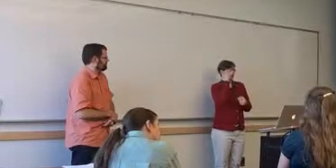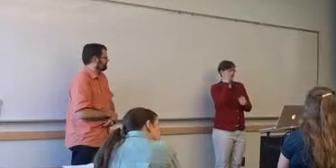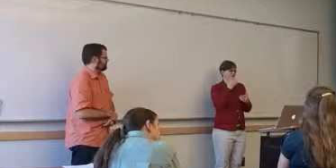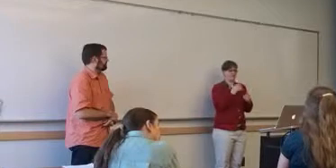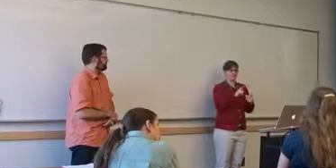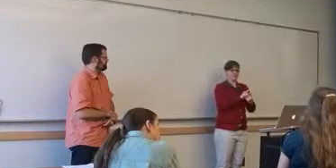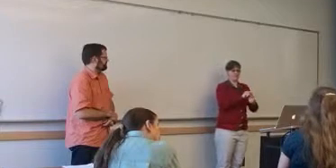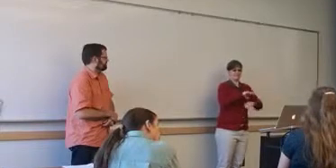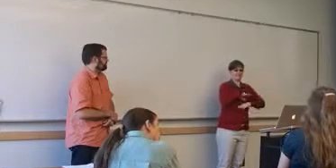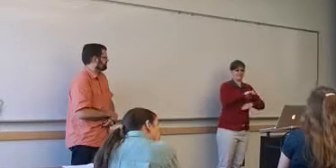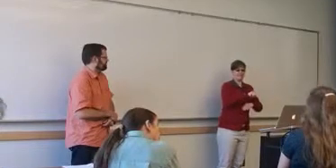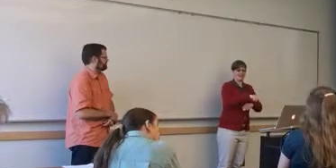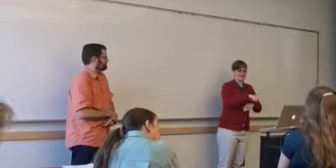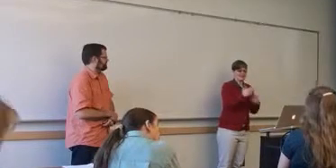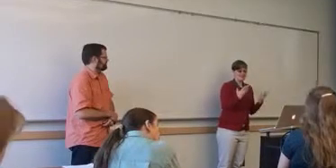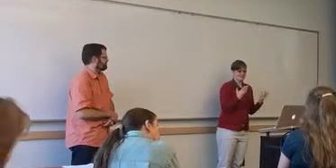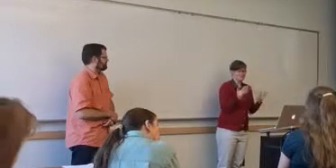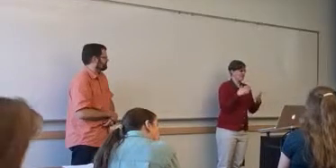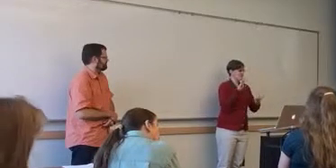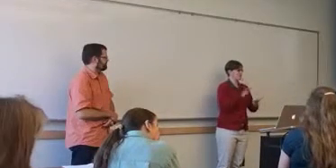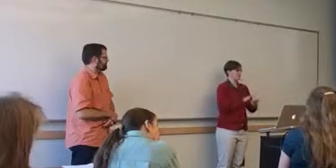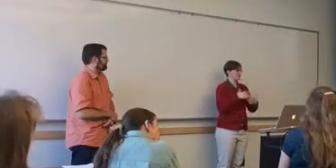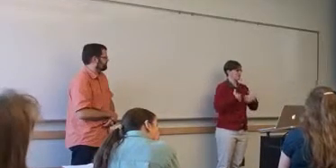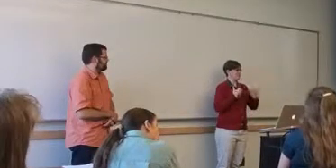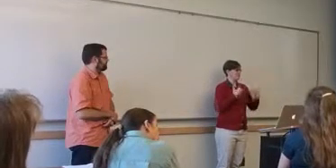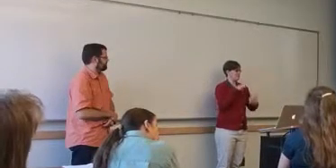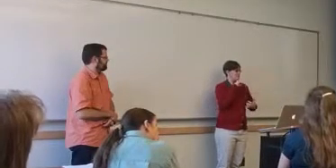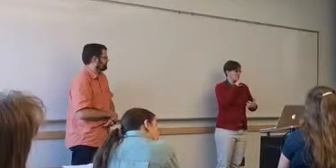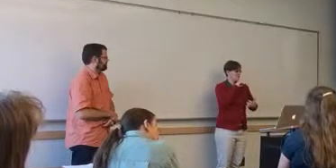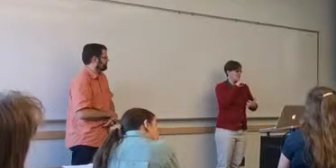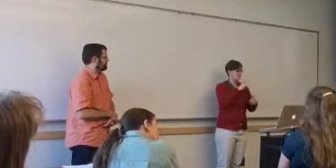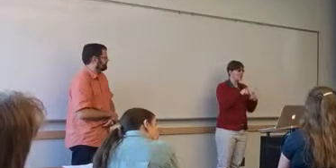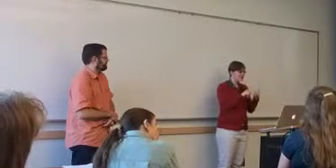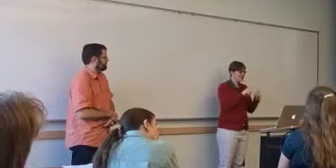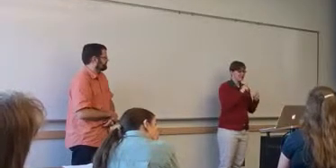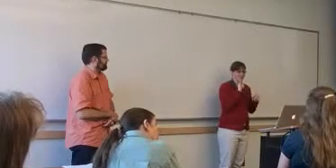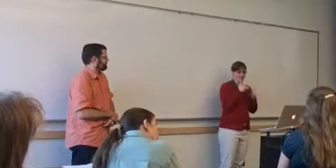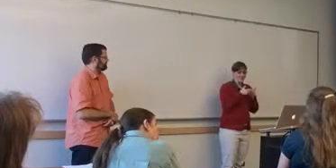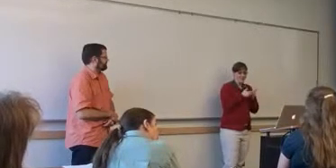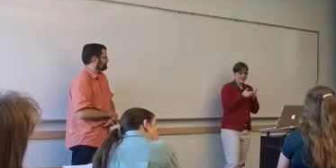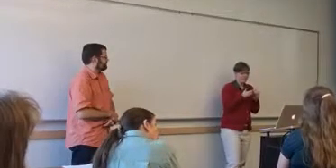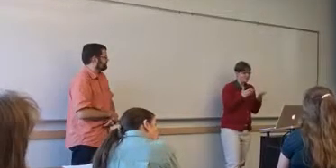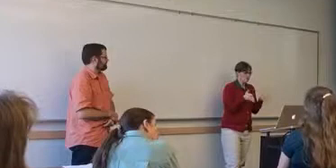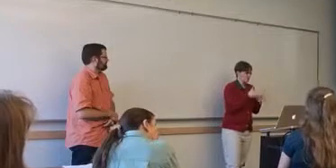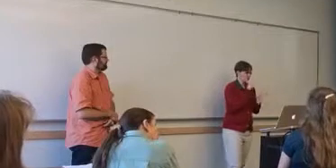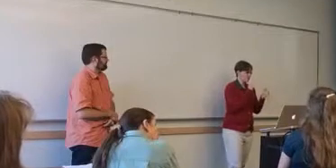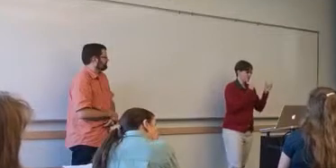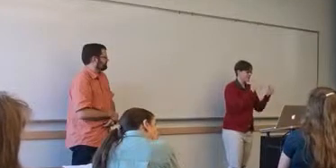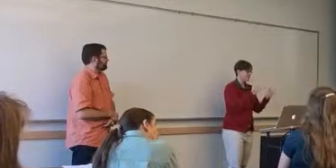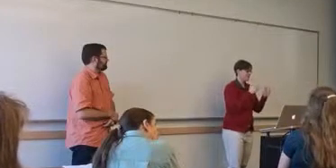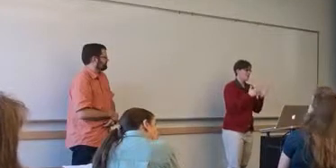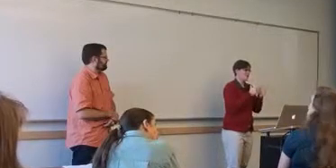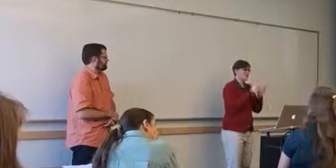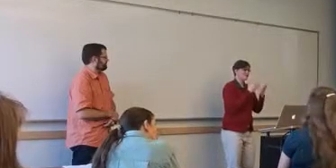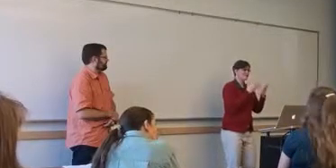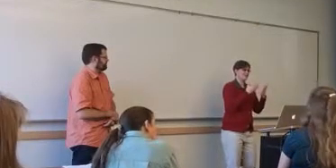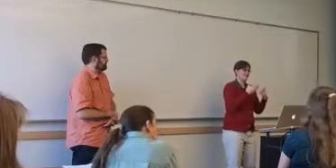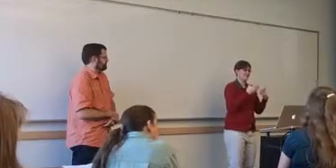that, you know, for that situation, their parents are willing to do that. But if it's a deaf baby,